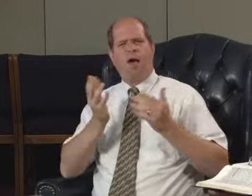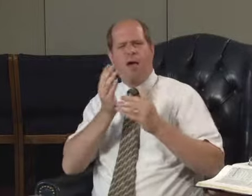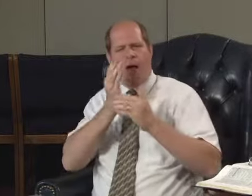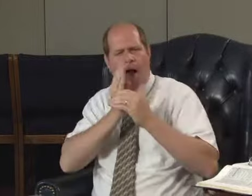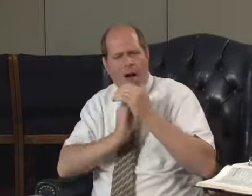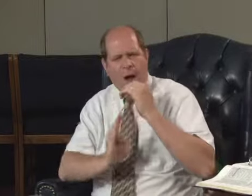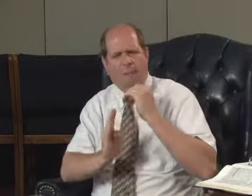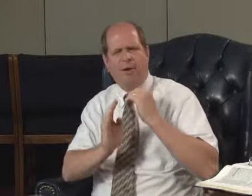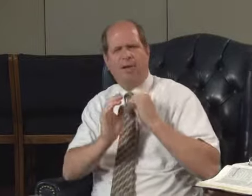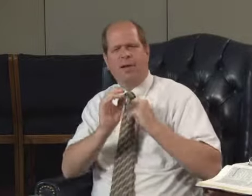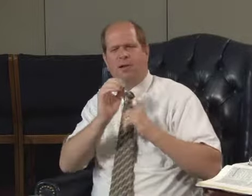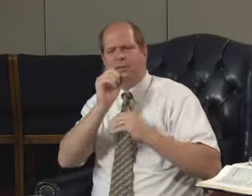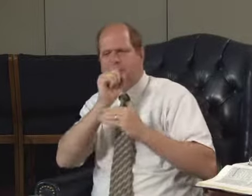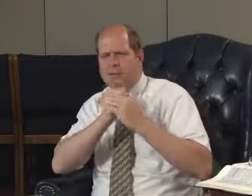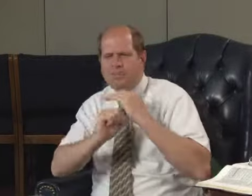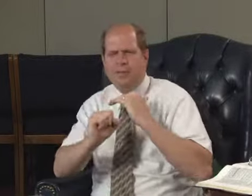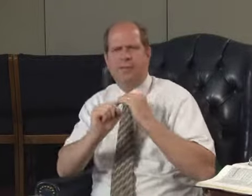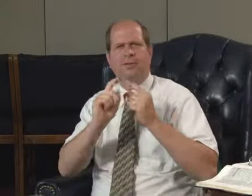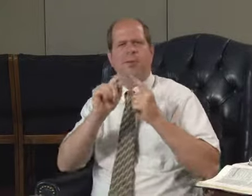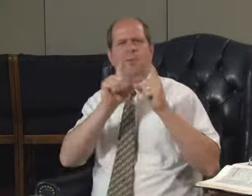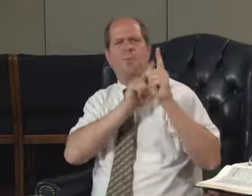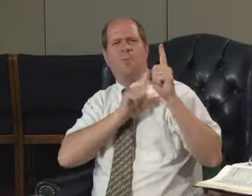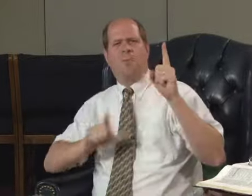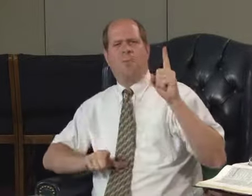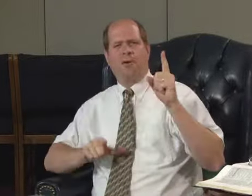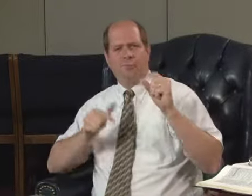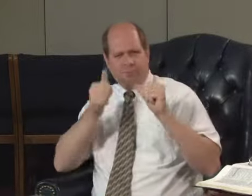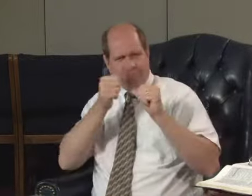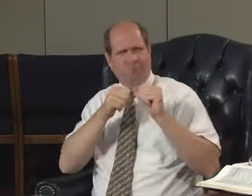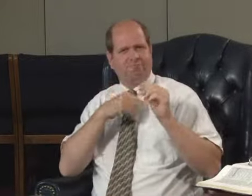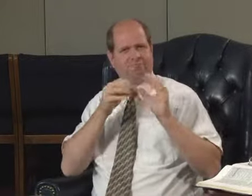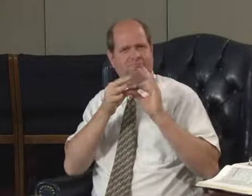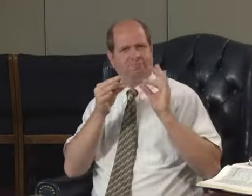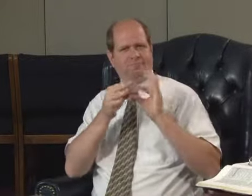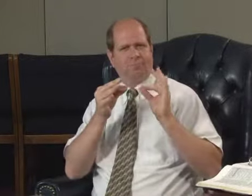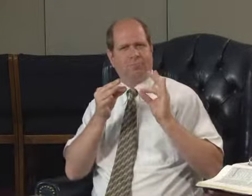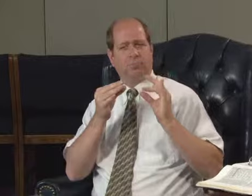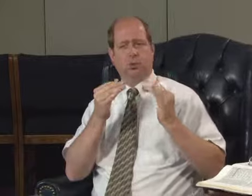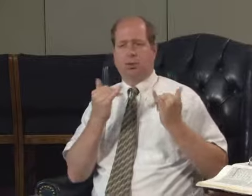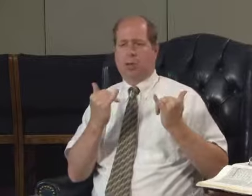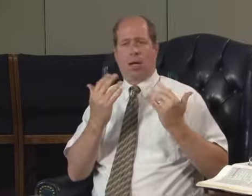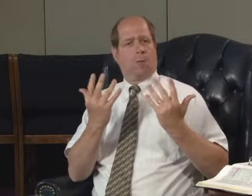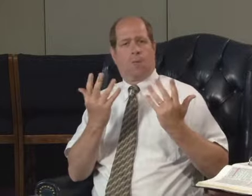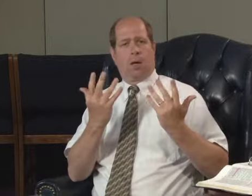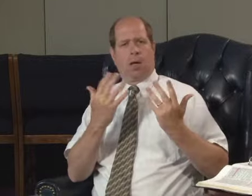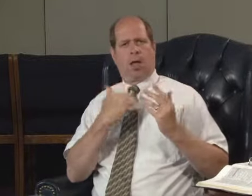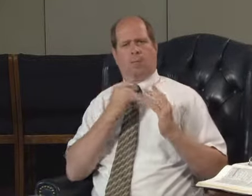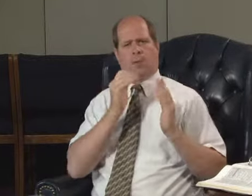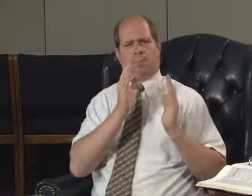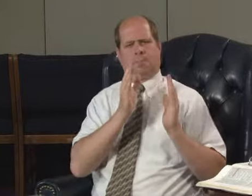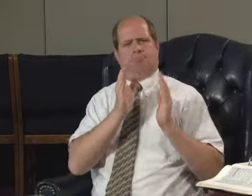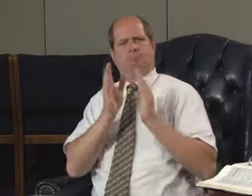7? It talks about being humble and submitting to God. Well, today,